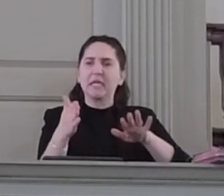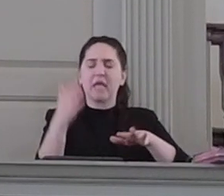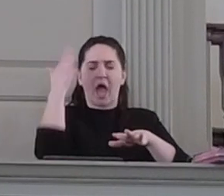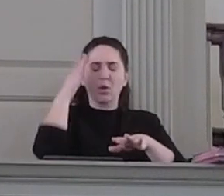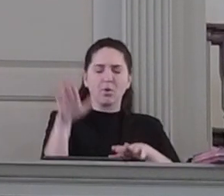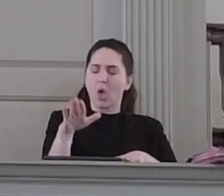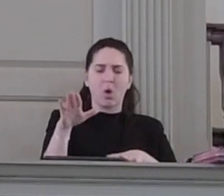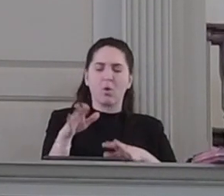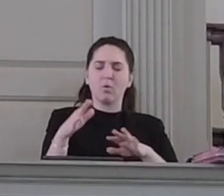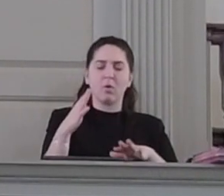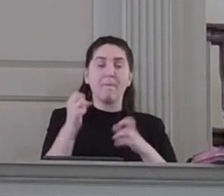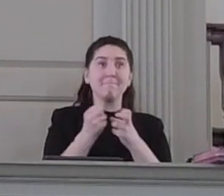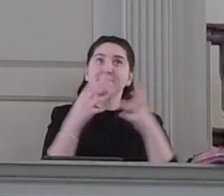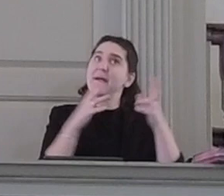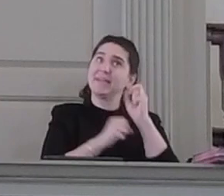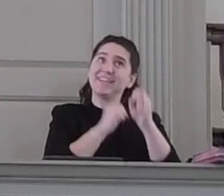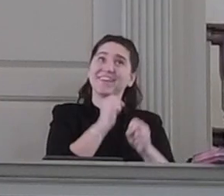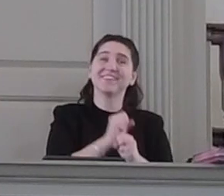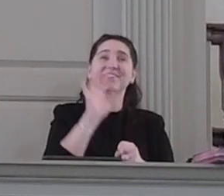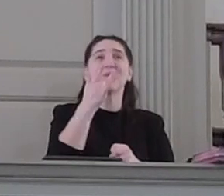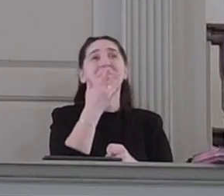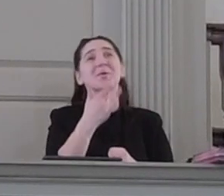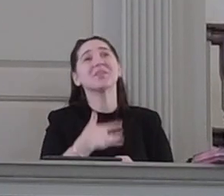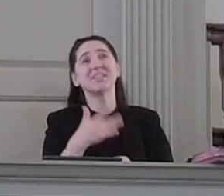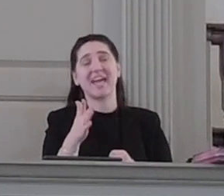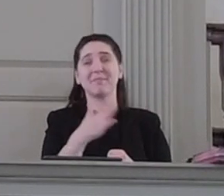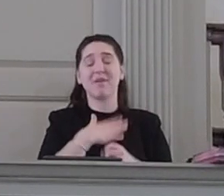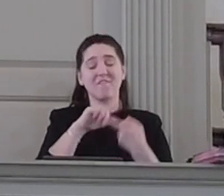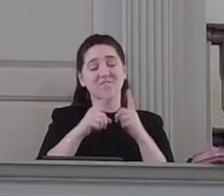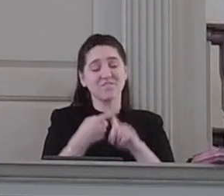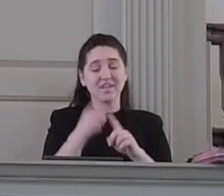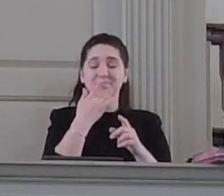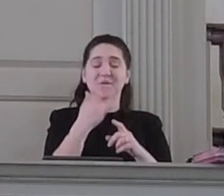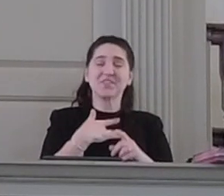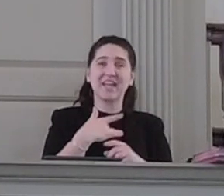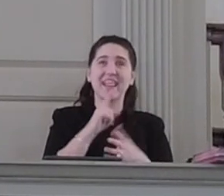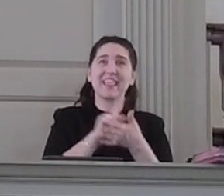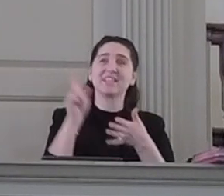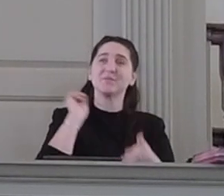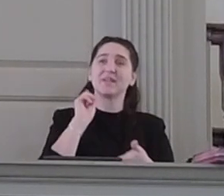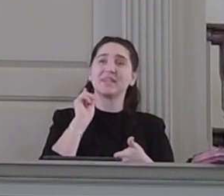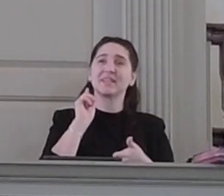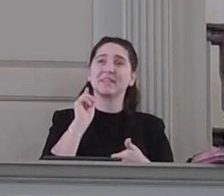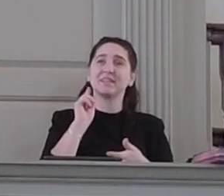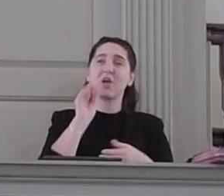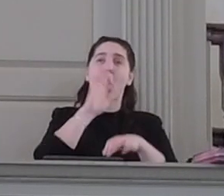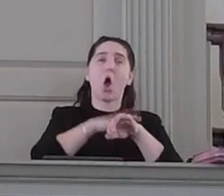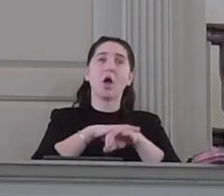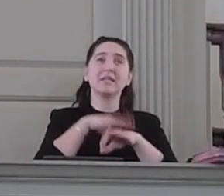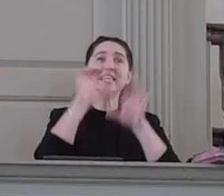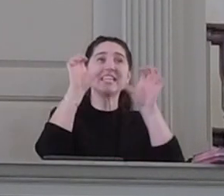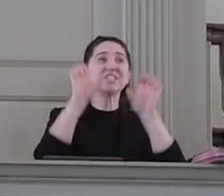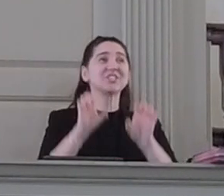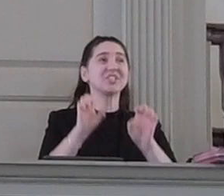years of being a pastor when her birthday, which was just this past week, fell on Easter Sunday.